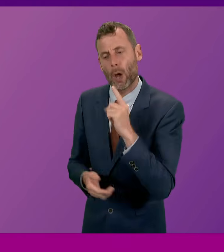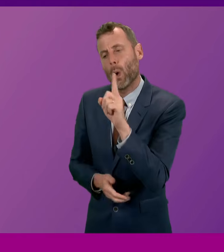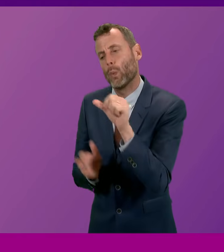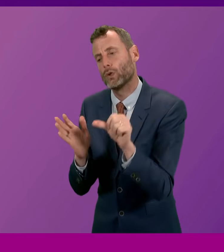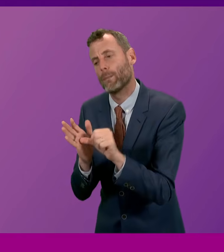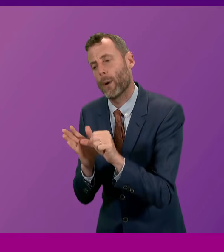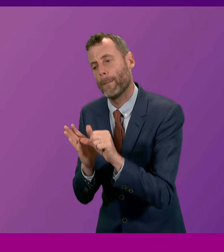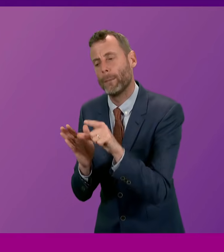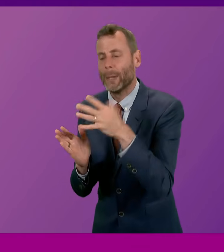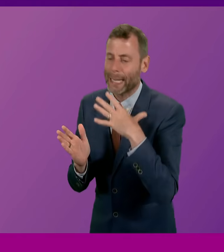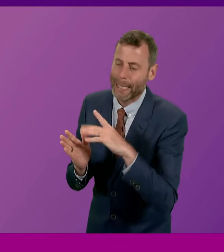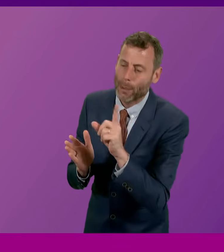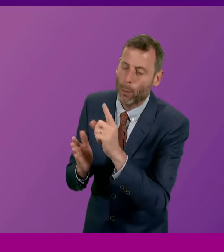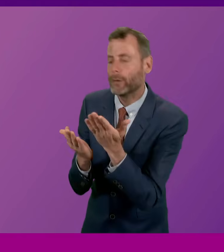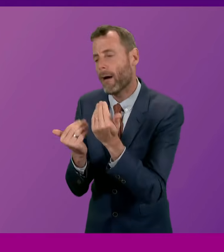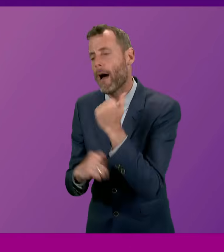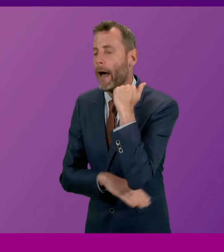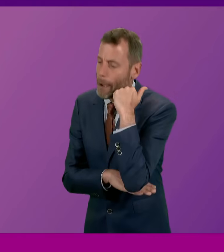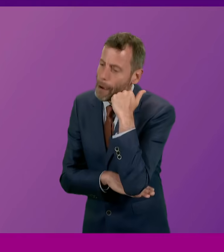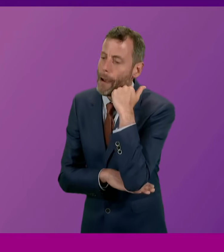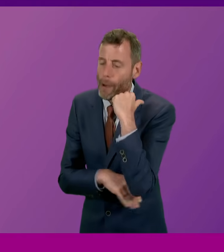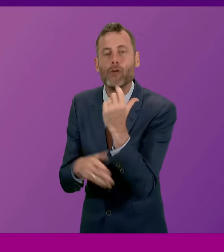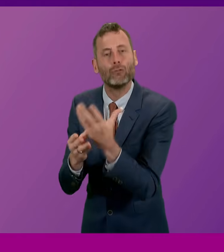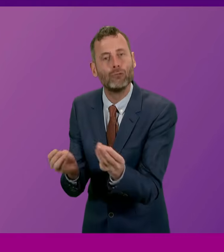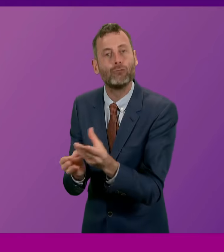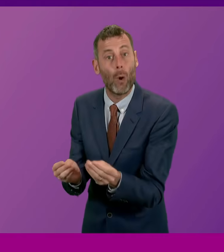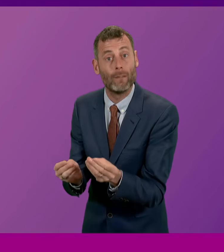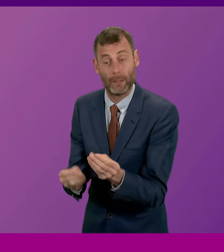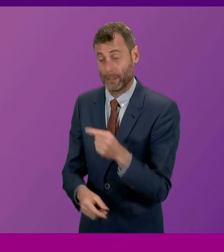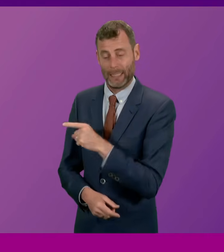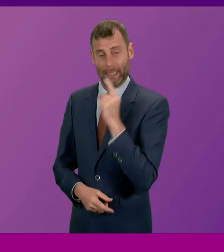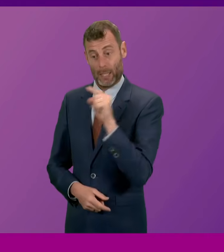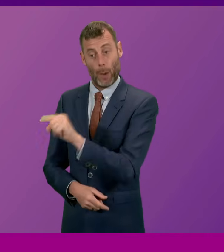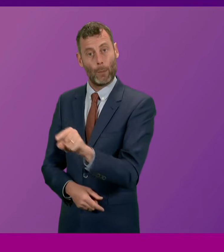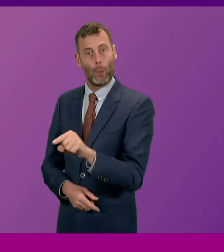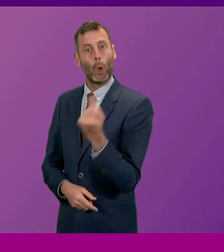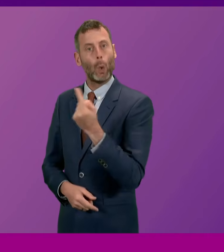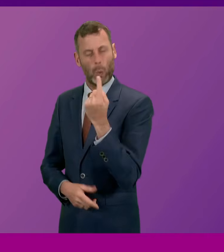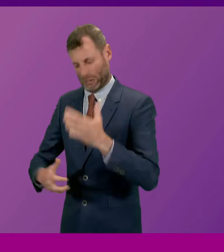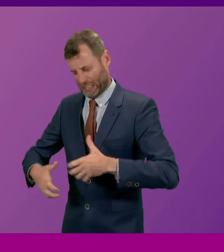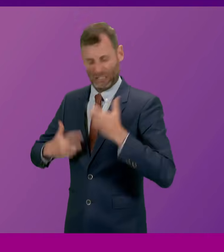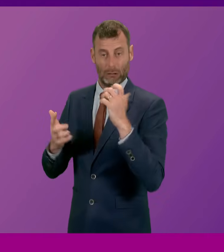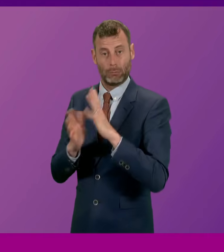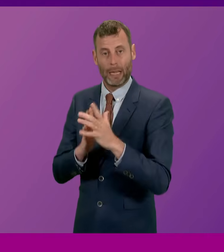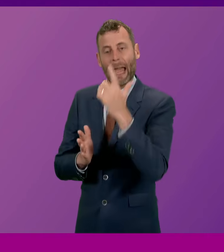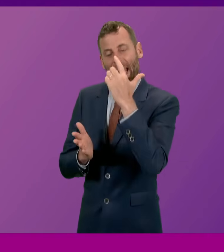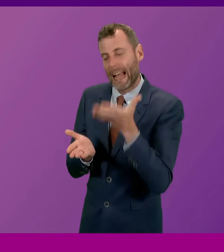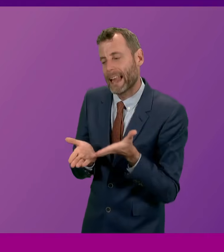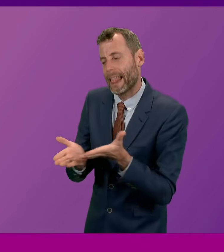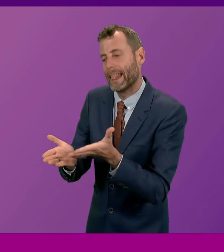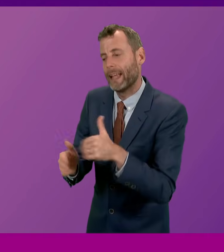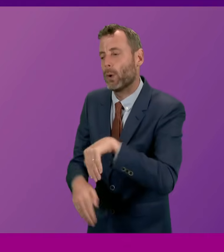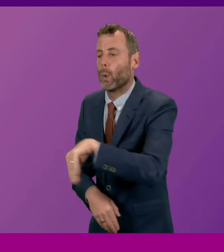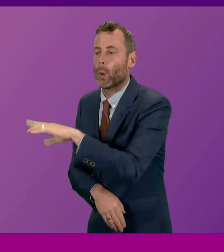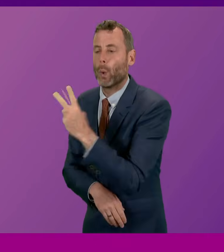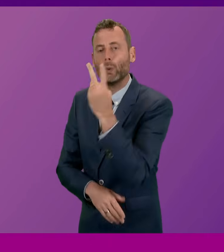with the child. And it also says that disruptive pupils should be allowed to leave class 2 minutes early, which to